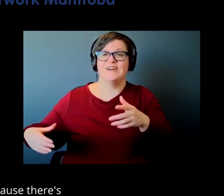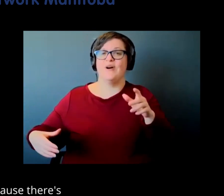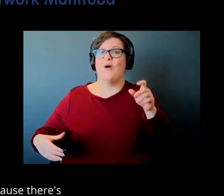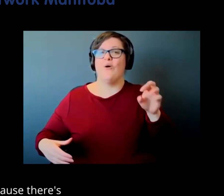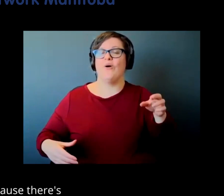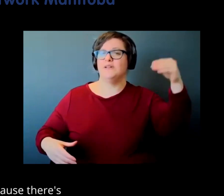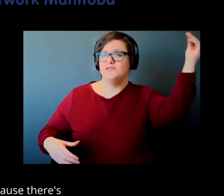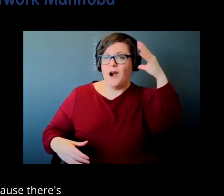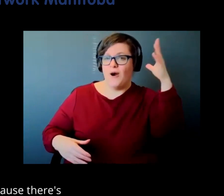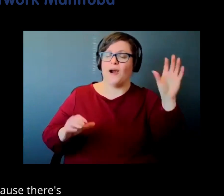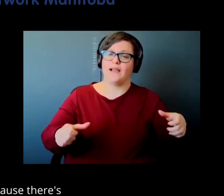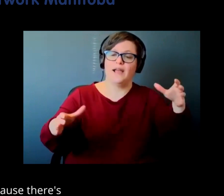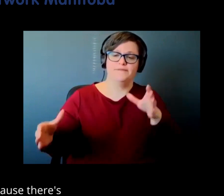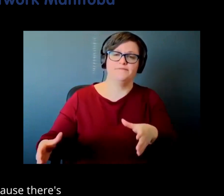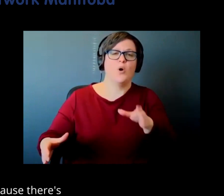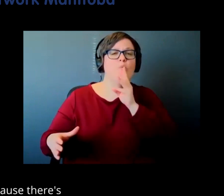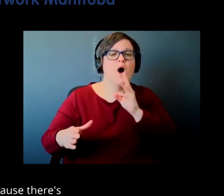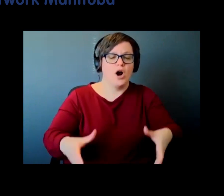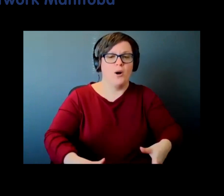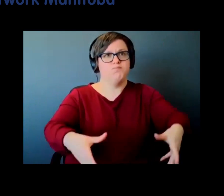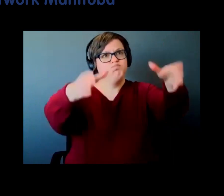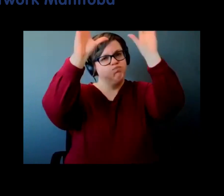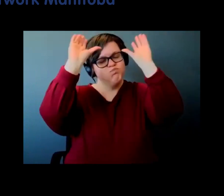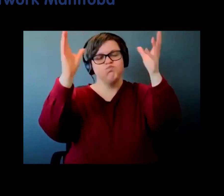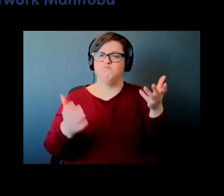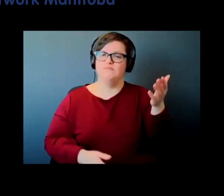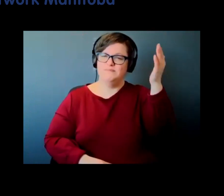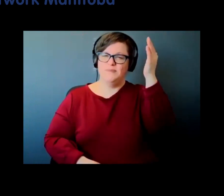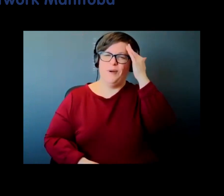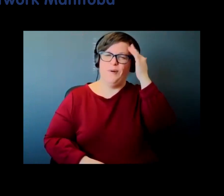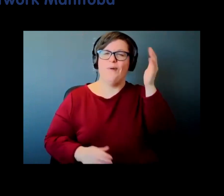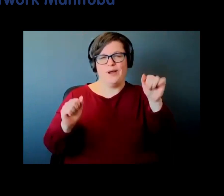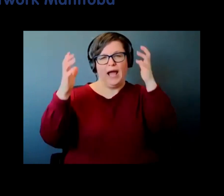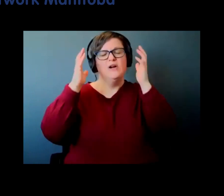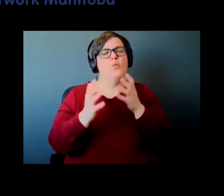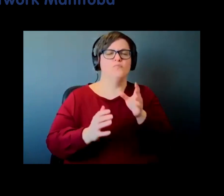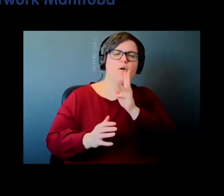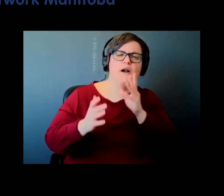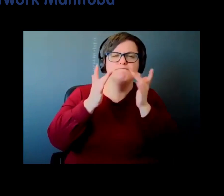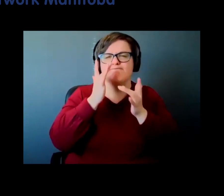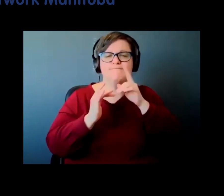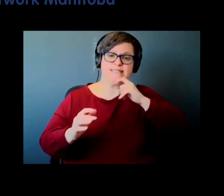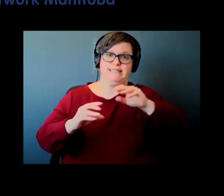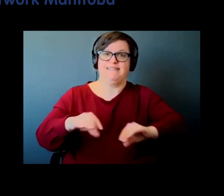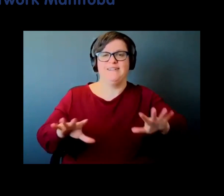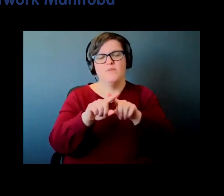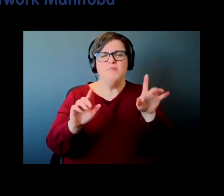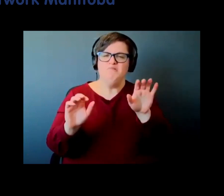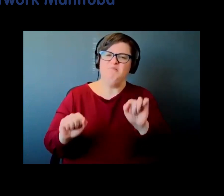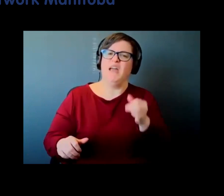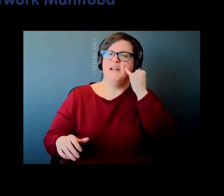or not buckets, because there's not that much water sometimes. Just, you know, some water in my hair and wash my hair. But yeah, I'm out here,